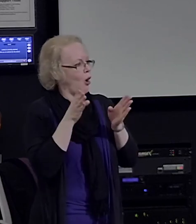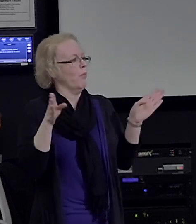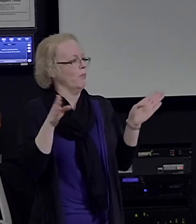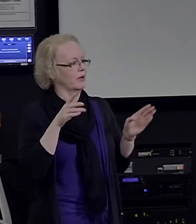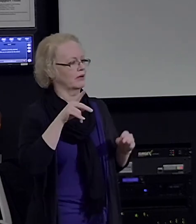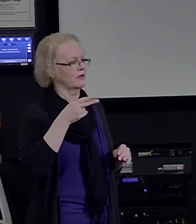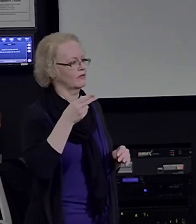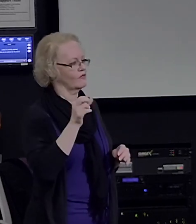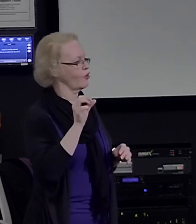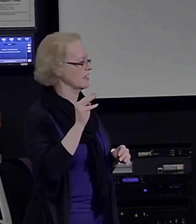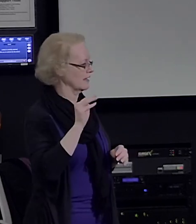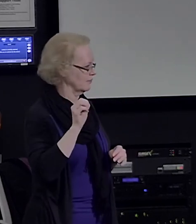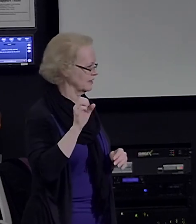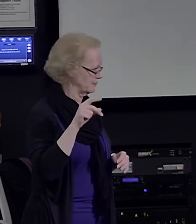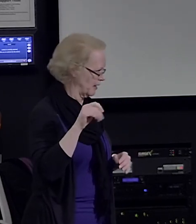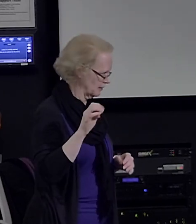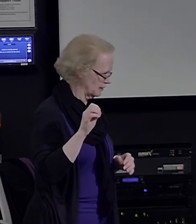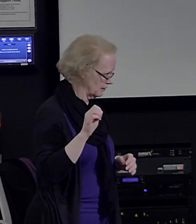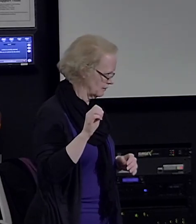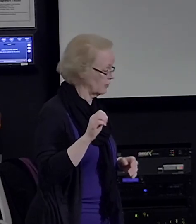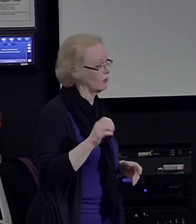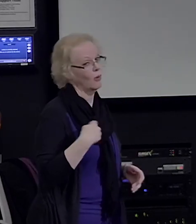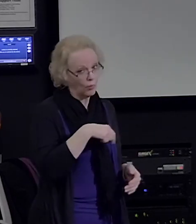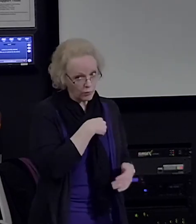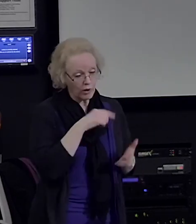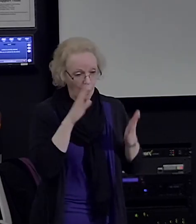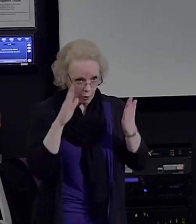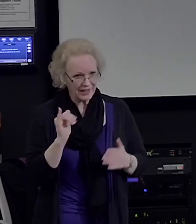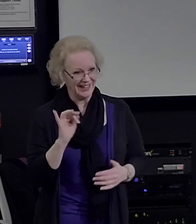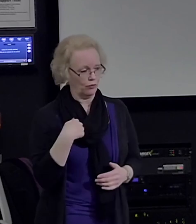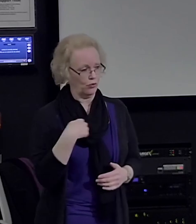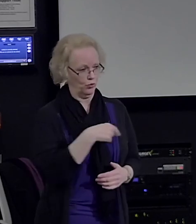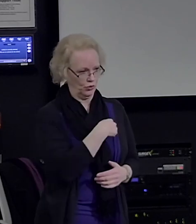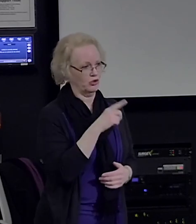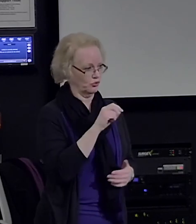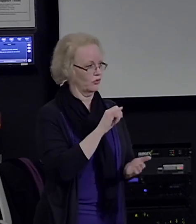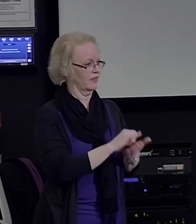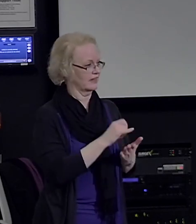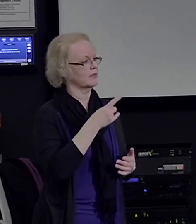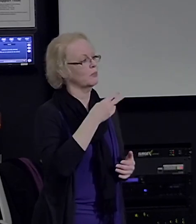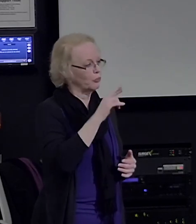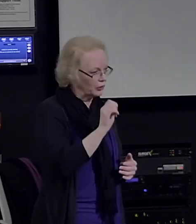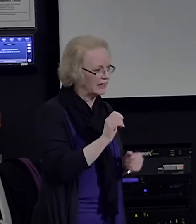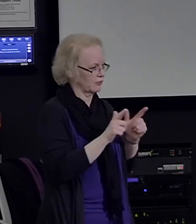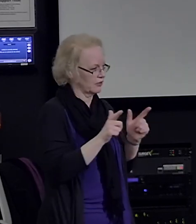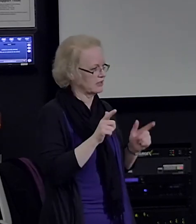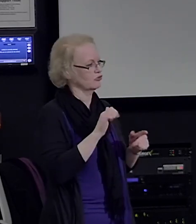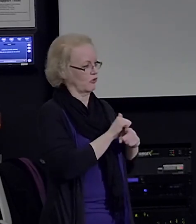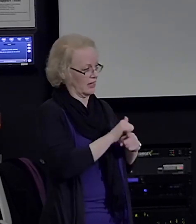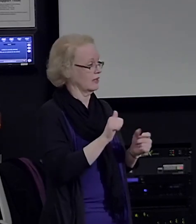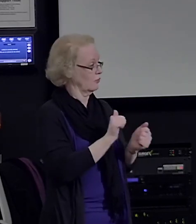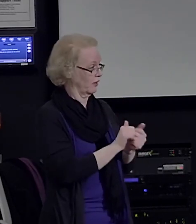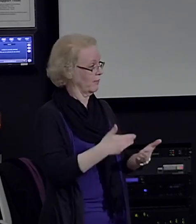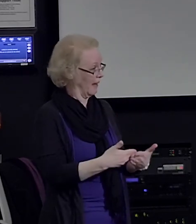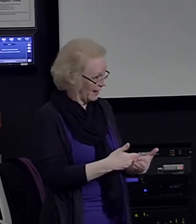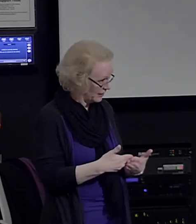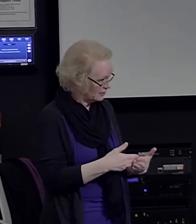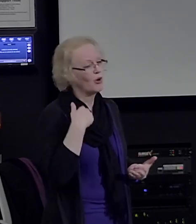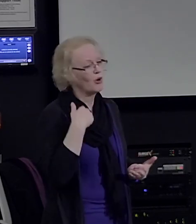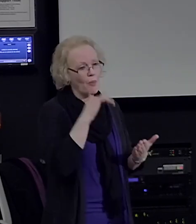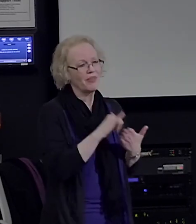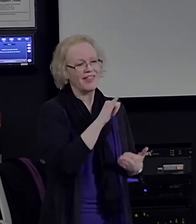And we're actually hoping, if we do this sort of pre-linguistic training with babies, we're hoping that that may keep their